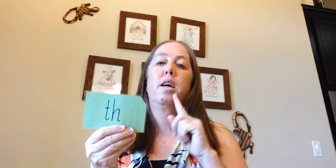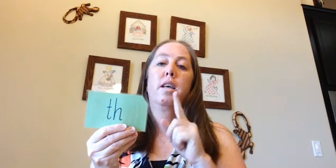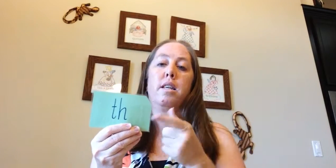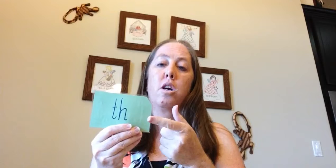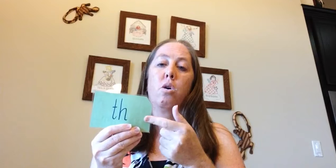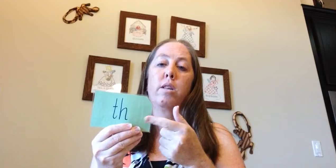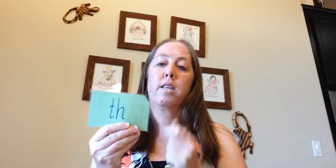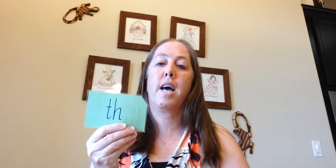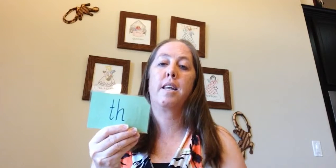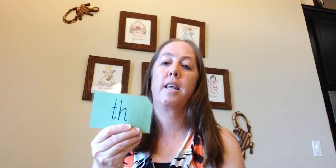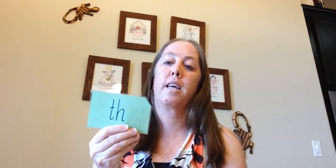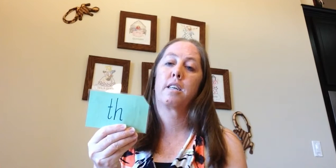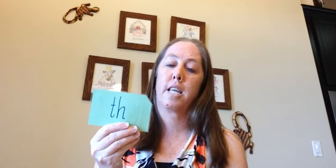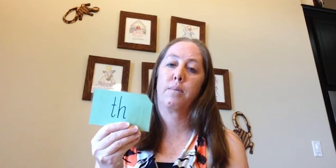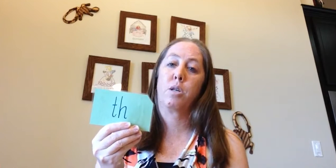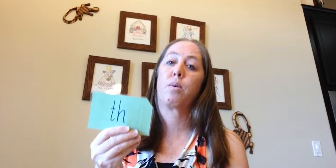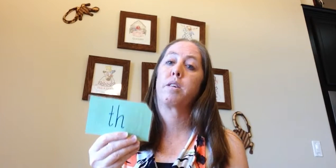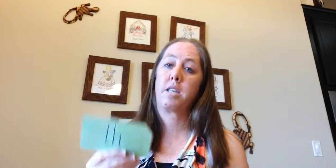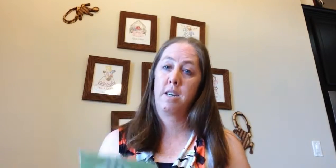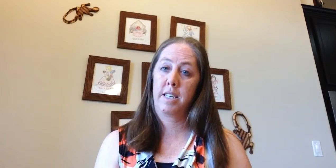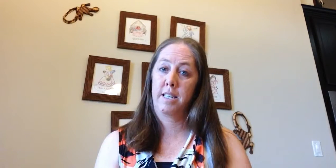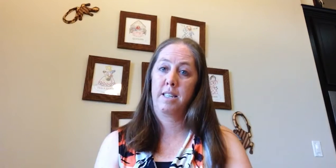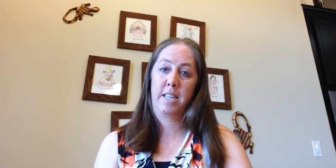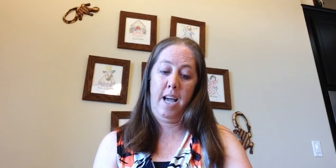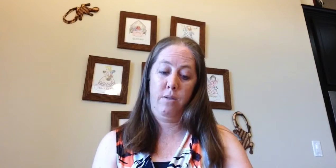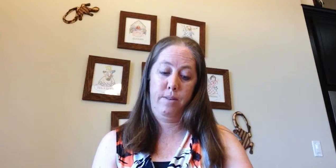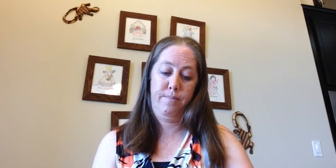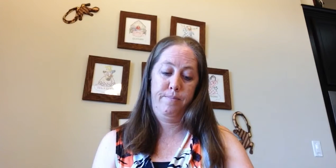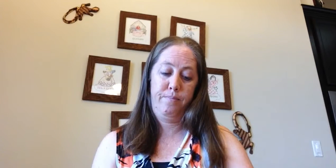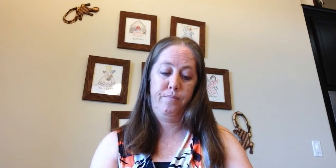It is the only sound in the English language where your tongue gets to stick out.